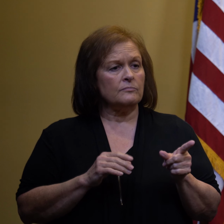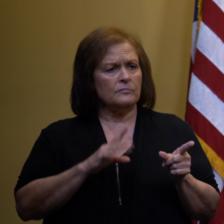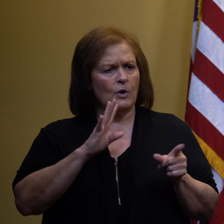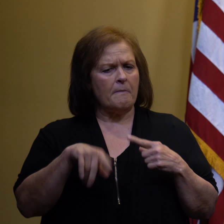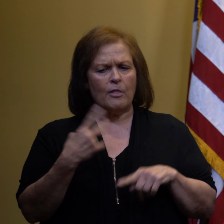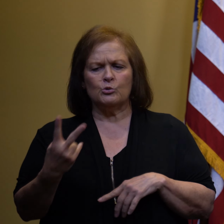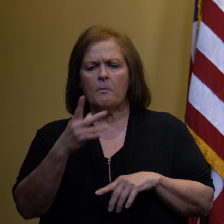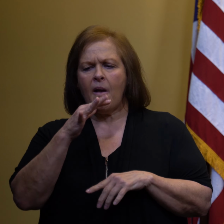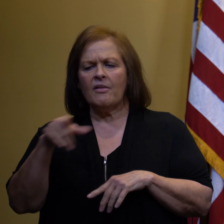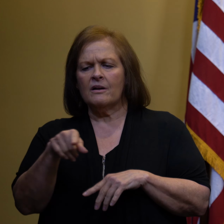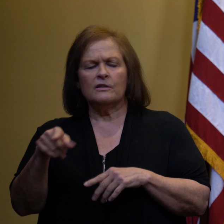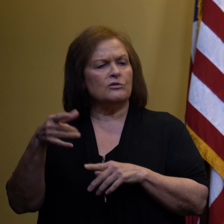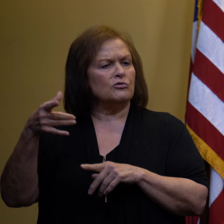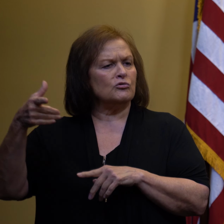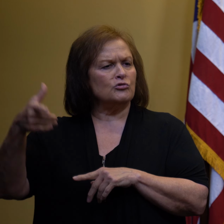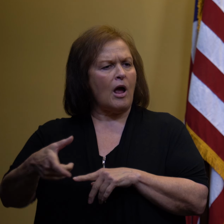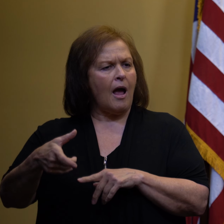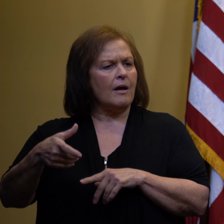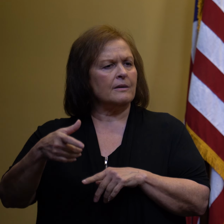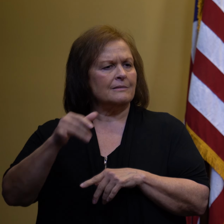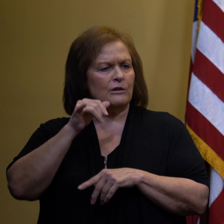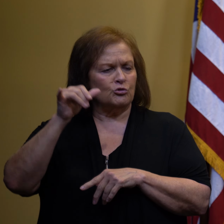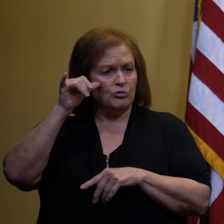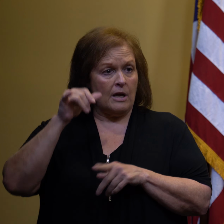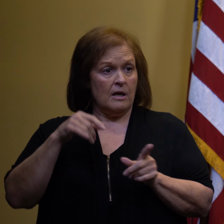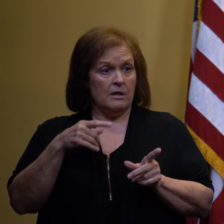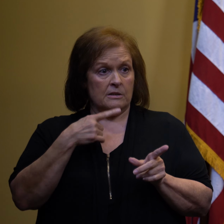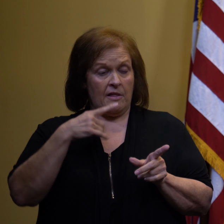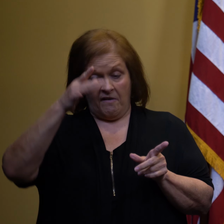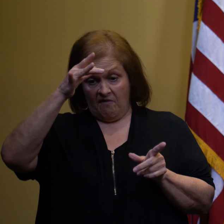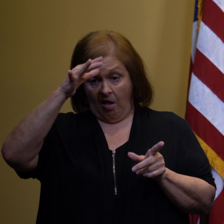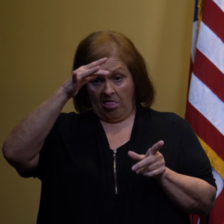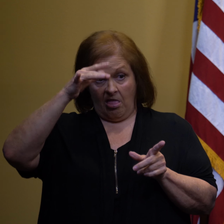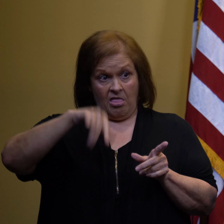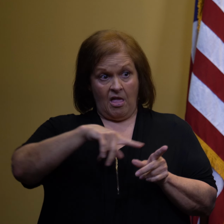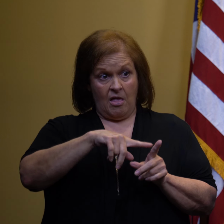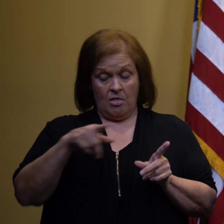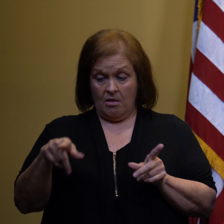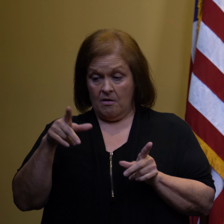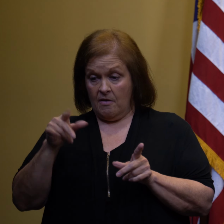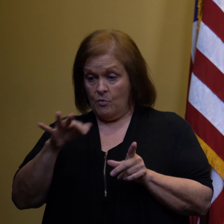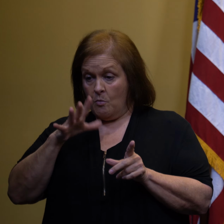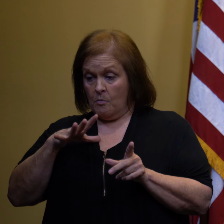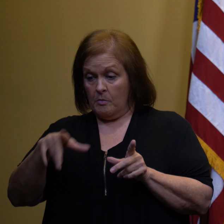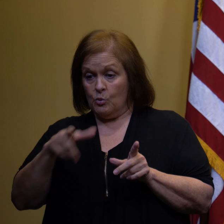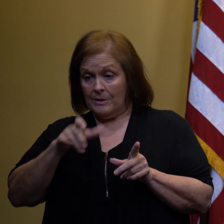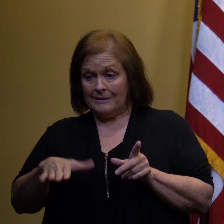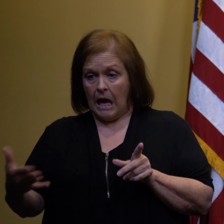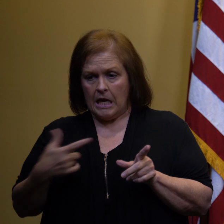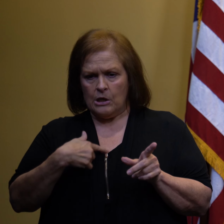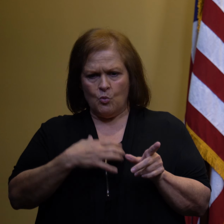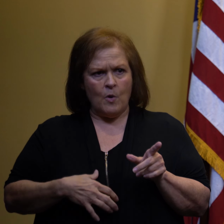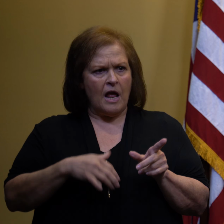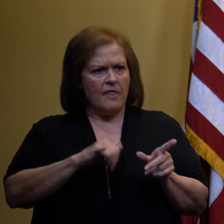two mothers that were shot in separate incidents in their car yesterday. The father of the woman who died said that he wishes